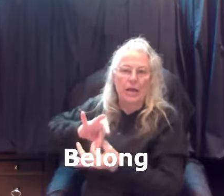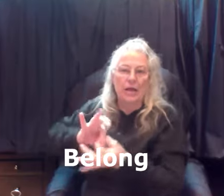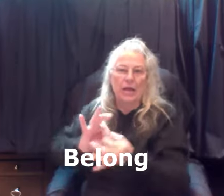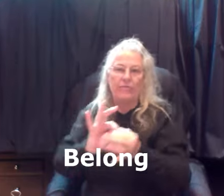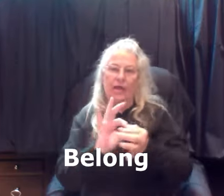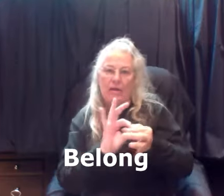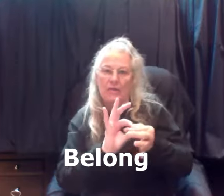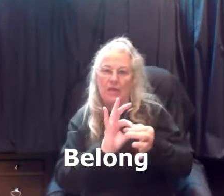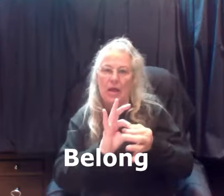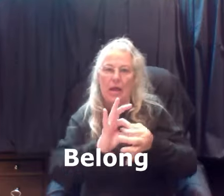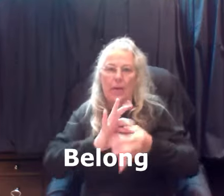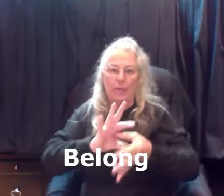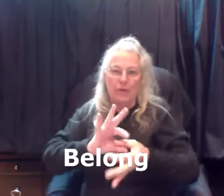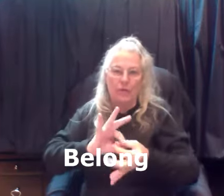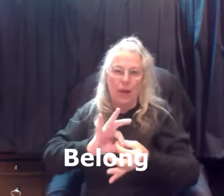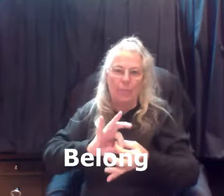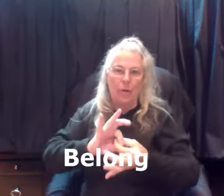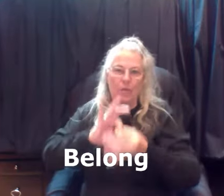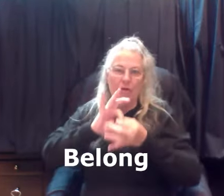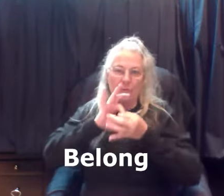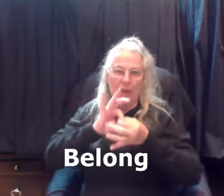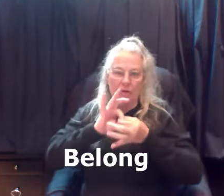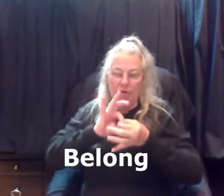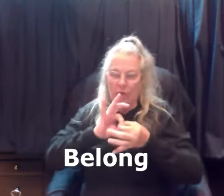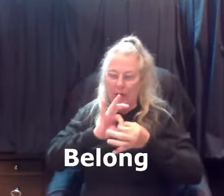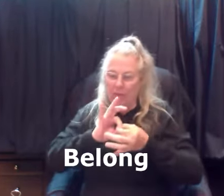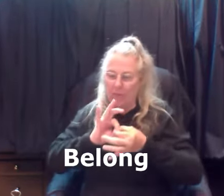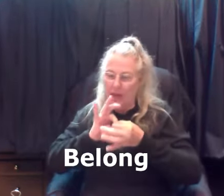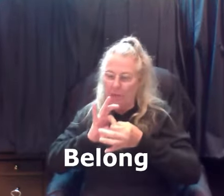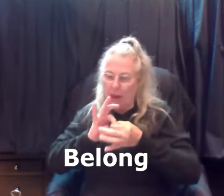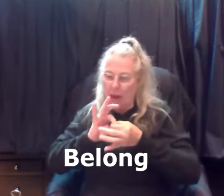link fence. Grab both of them. And grab them. It belongs.